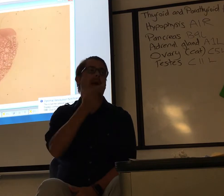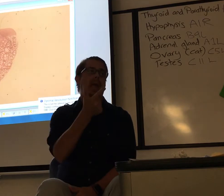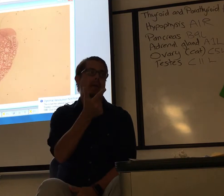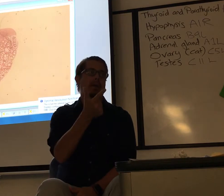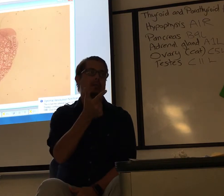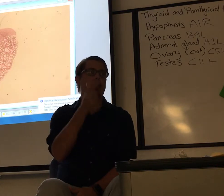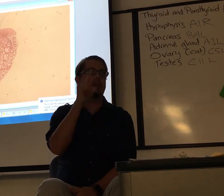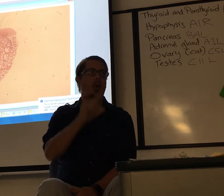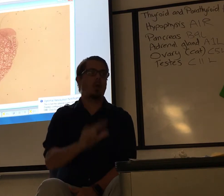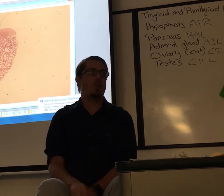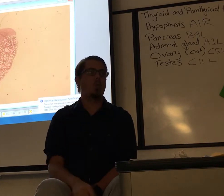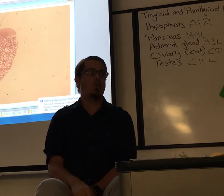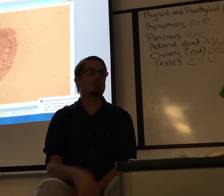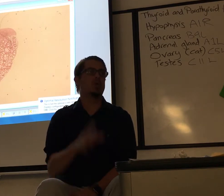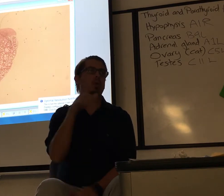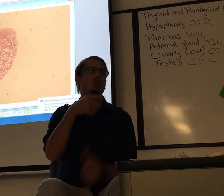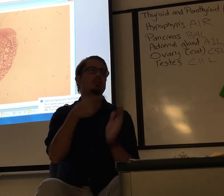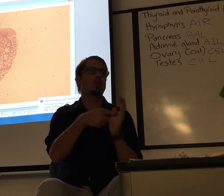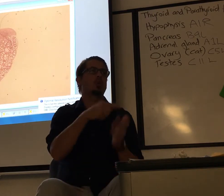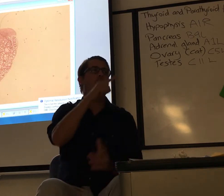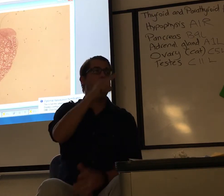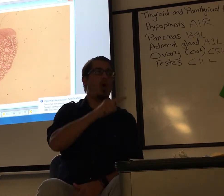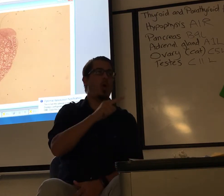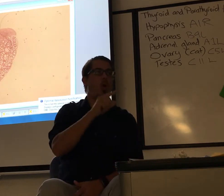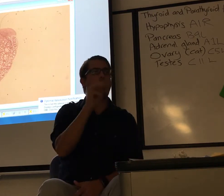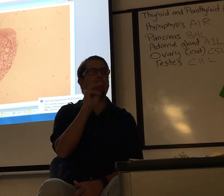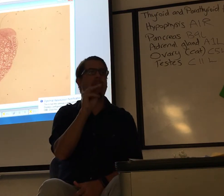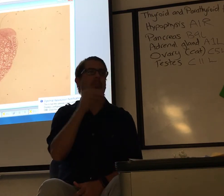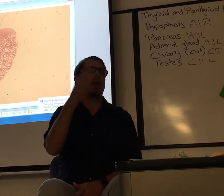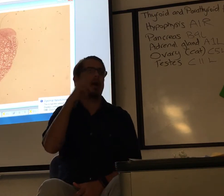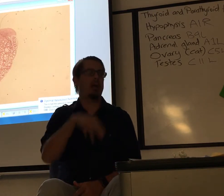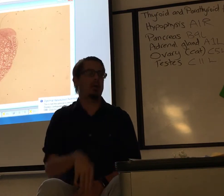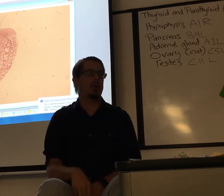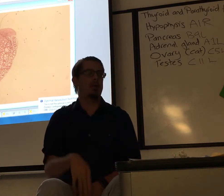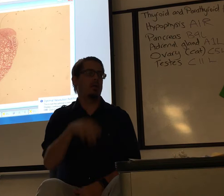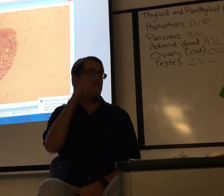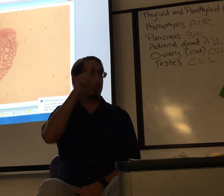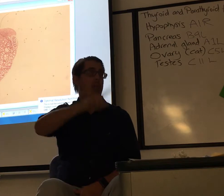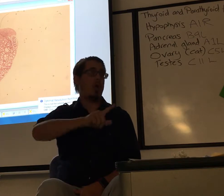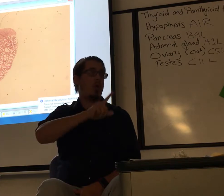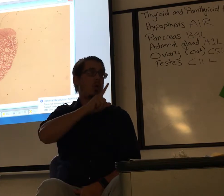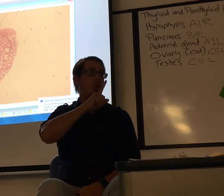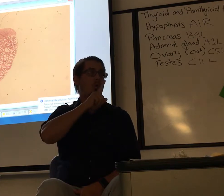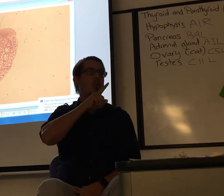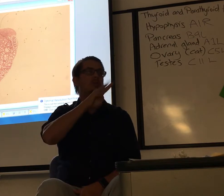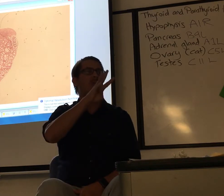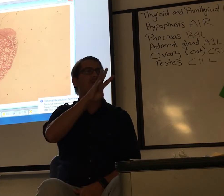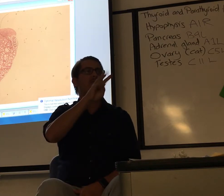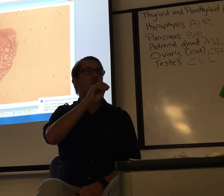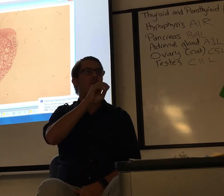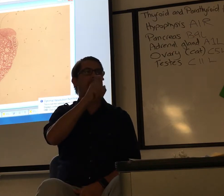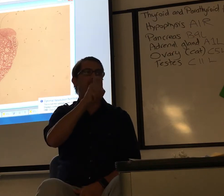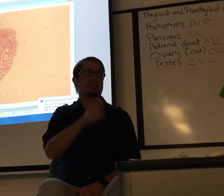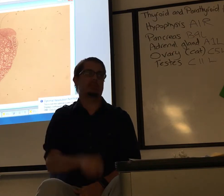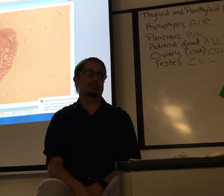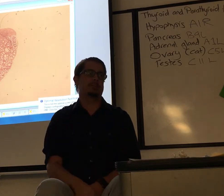Let's go low, medium, high. Okay, let's go with that. Low is actually 40x magnification. This is what you